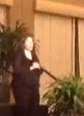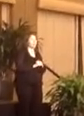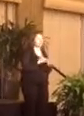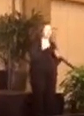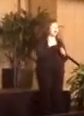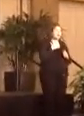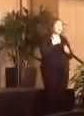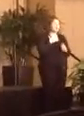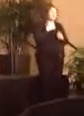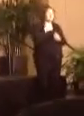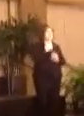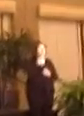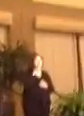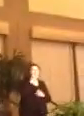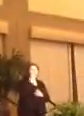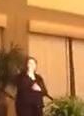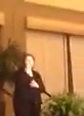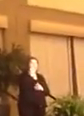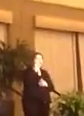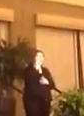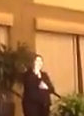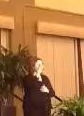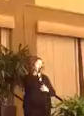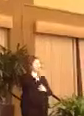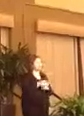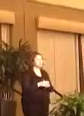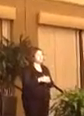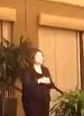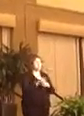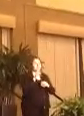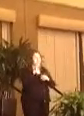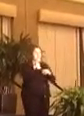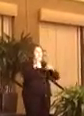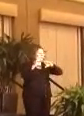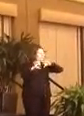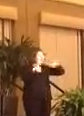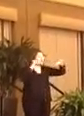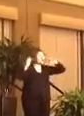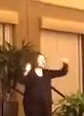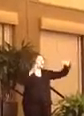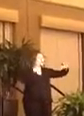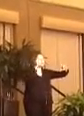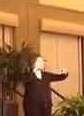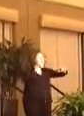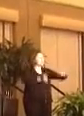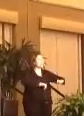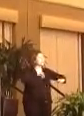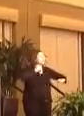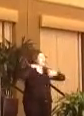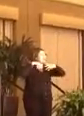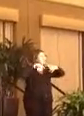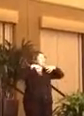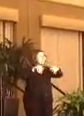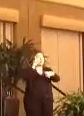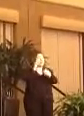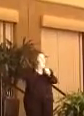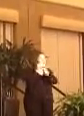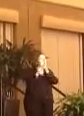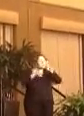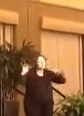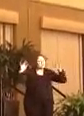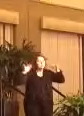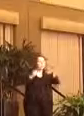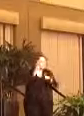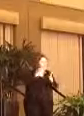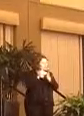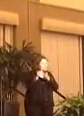definitely Toronto, and they have a huge gay pride parade there every year. And something like 1 million people, or maybe it's like 2